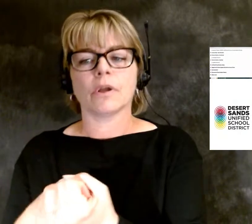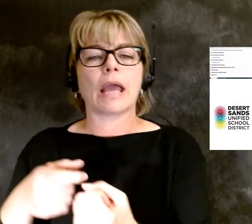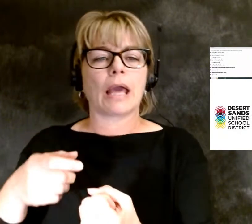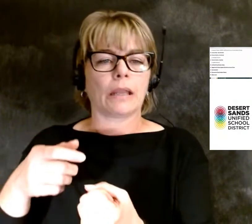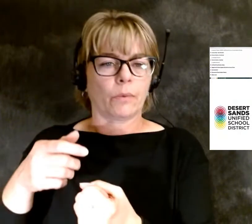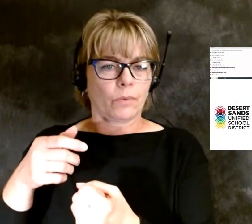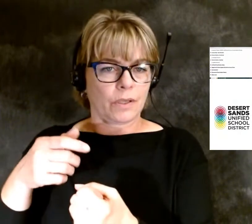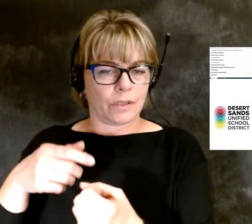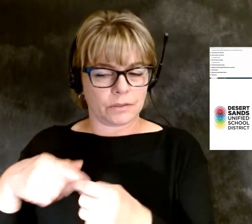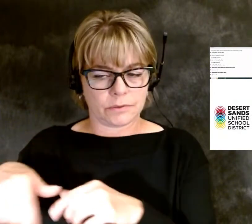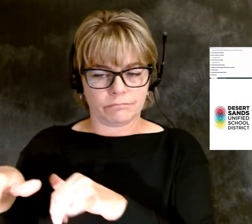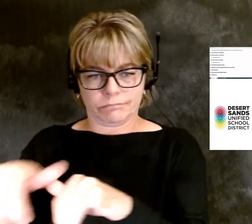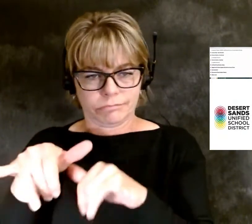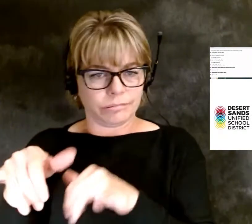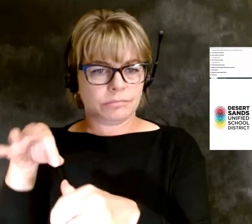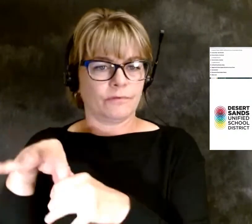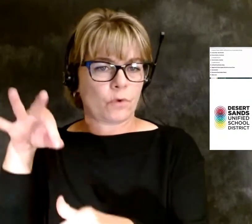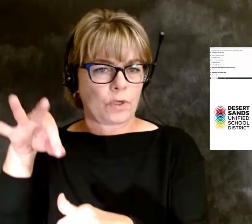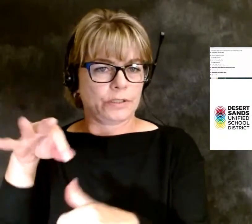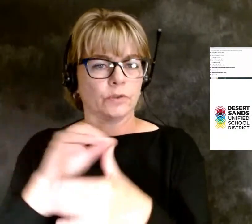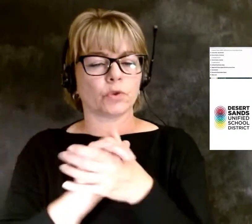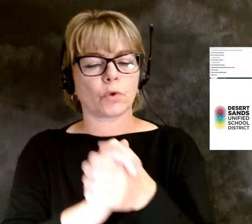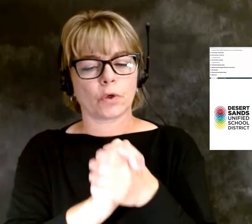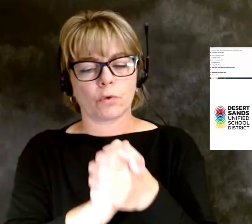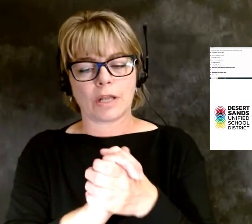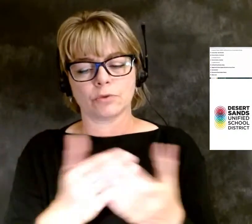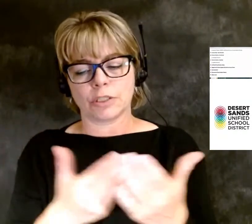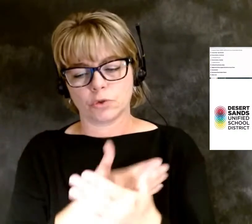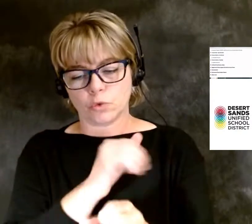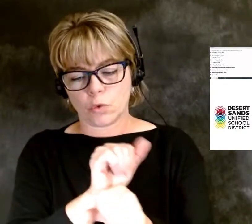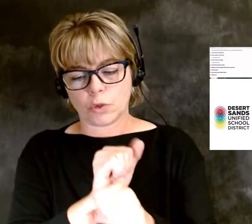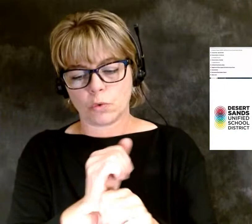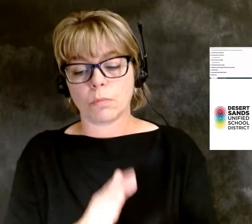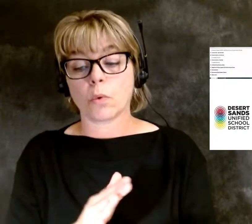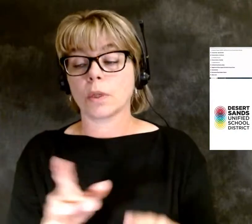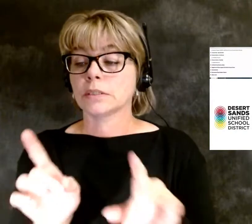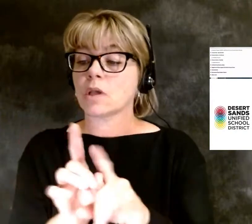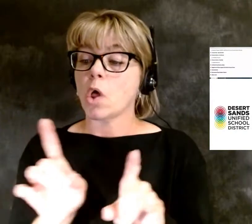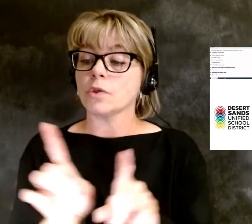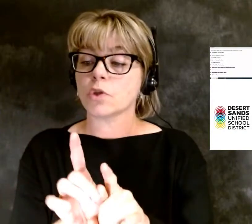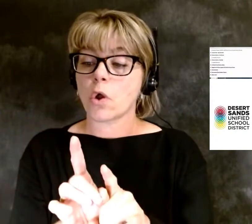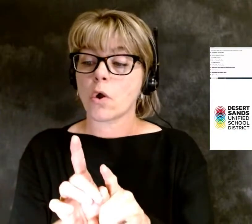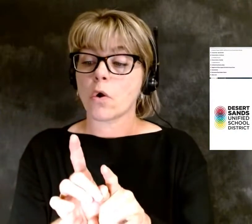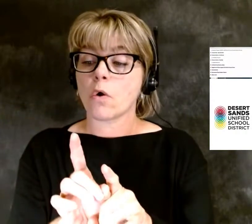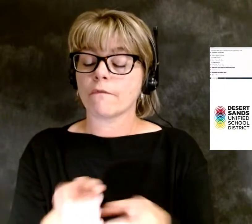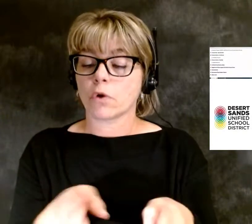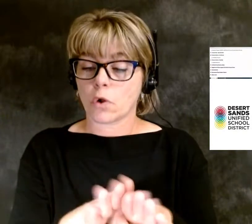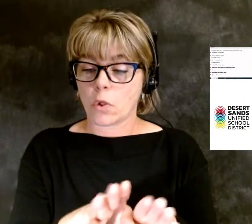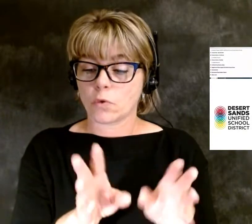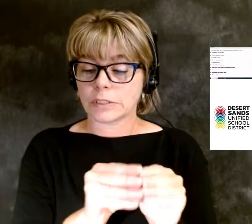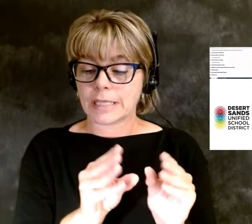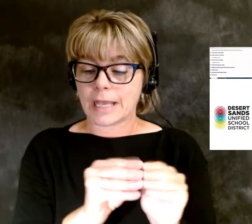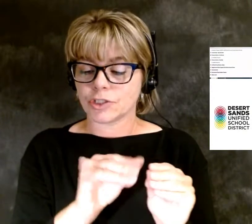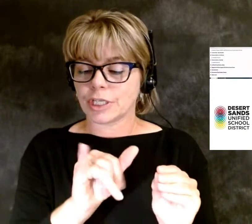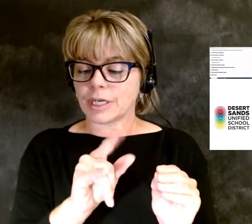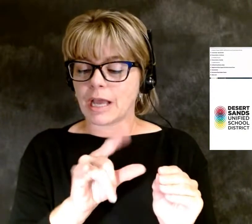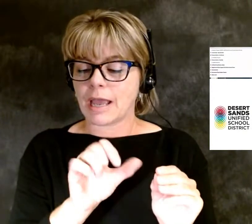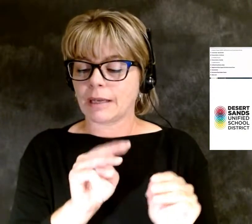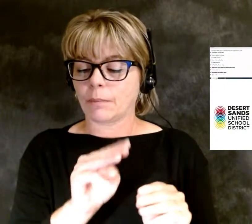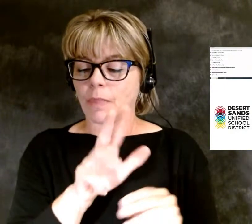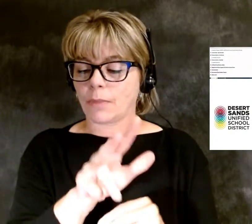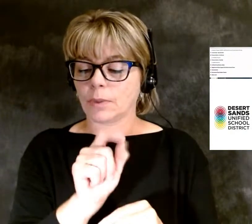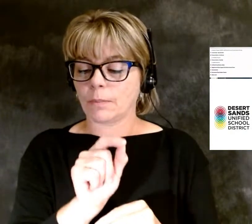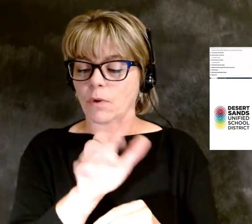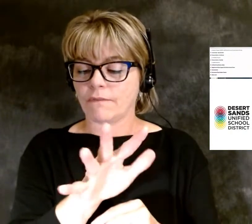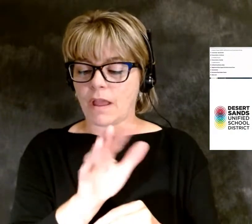Congratulations to those new employees in their new positions. Also this evening in closed session under item 3.5, the board took action